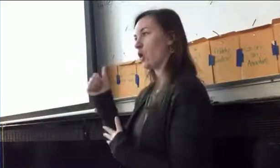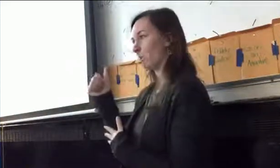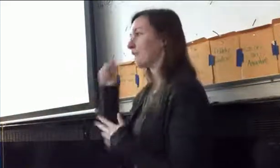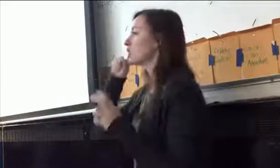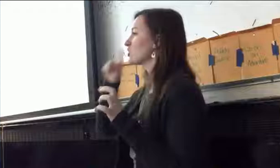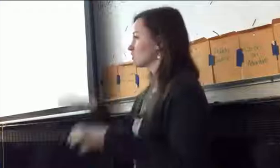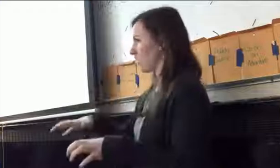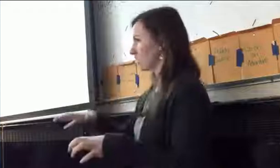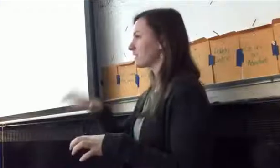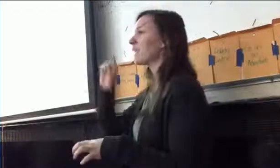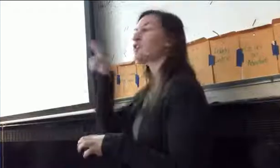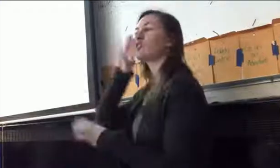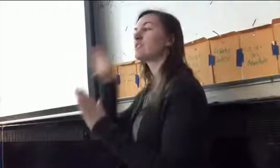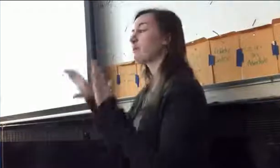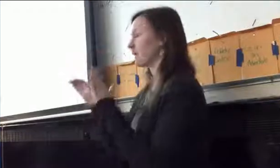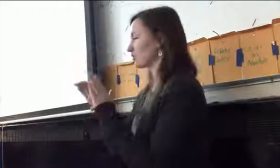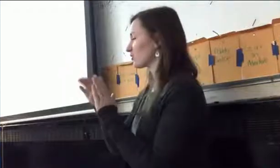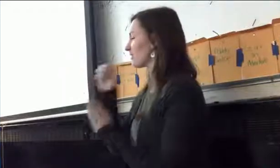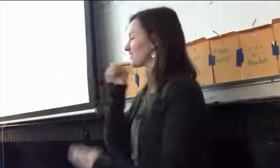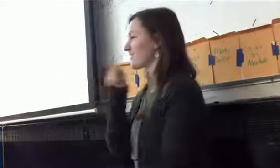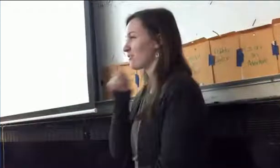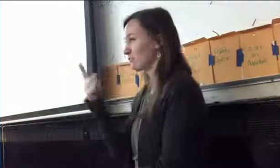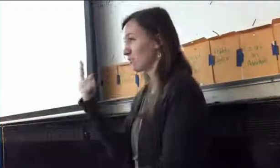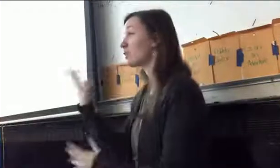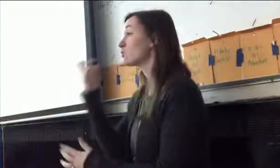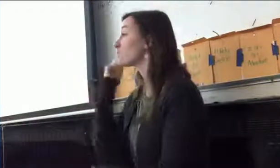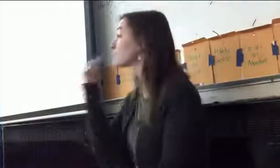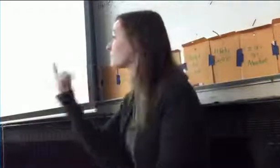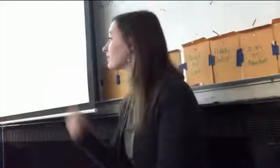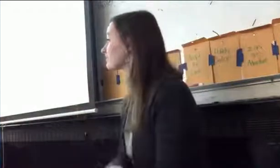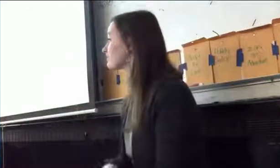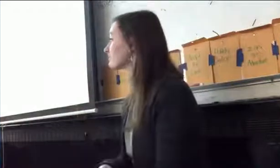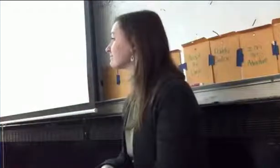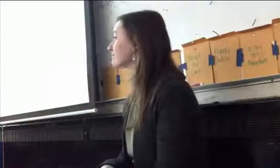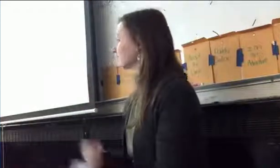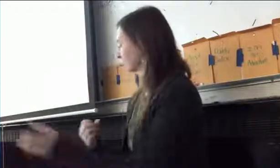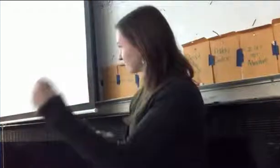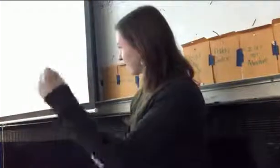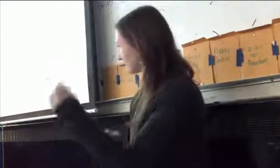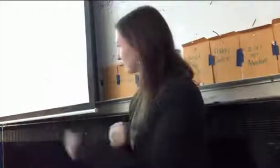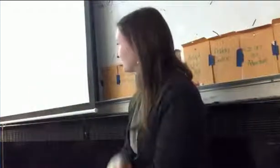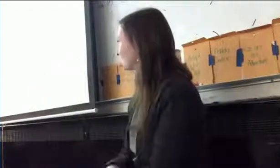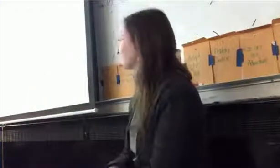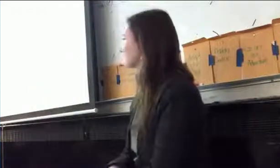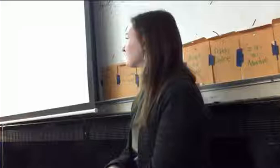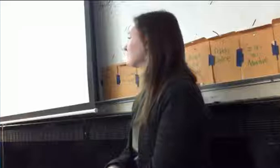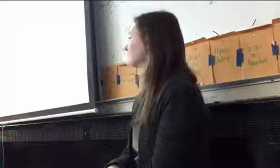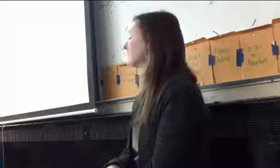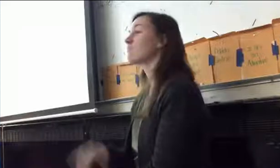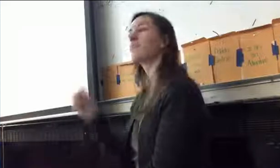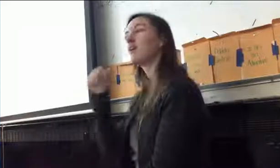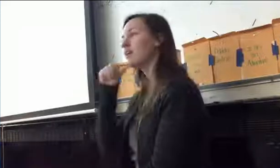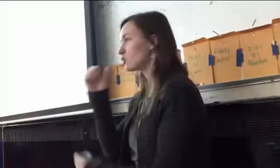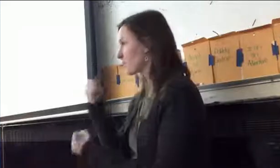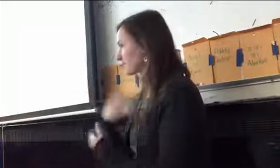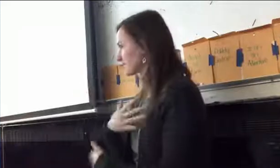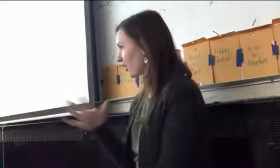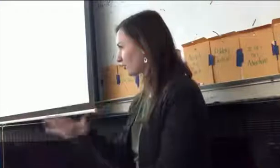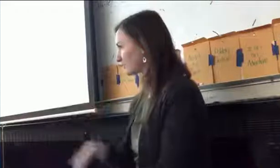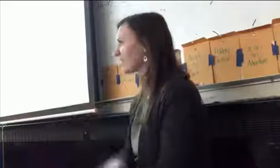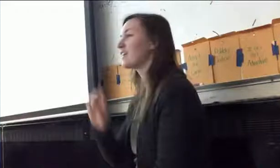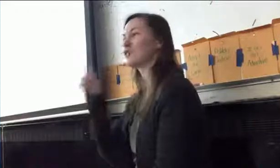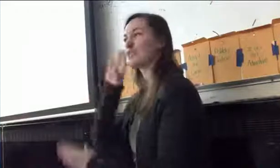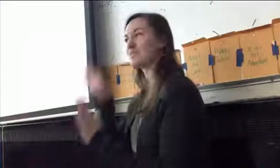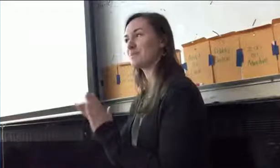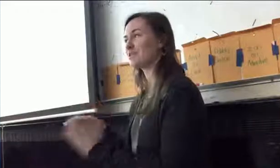picture. It is not the real devil baby. Okay? Did you guys like to see a picture of the devil baby? Okay. Don't be scared. It's just a